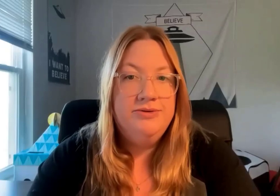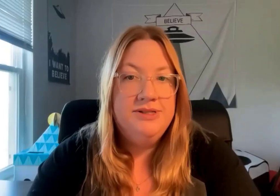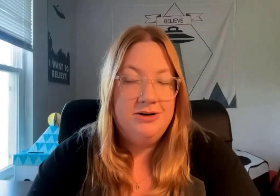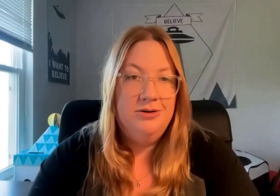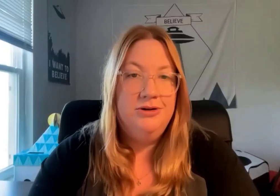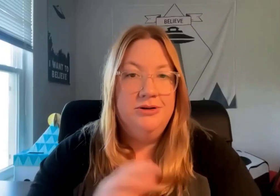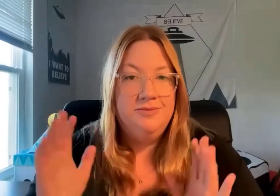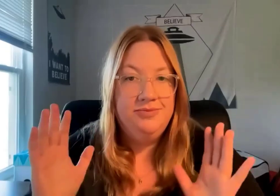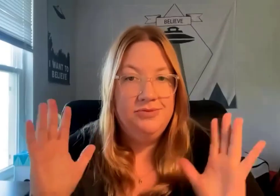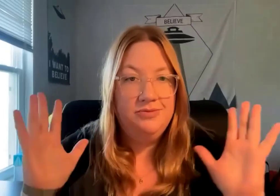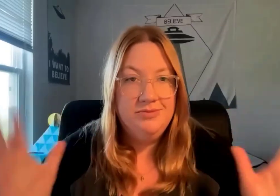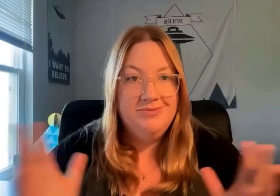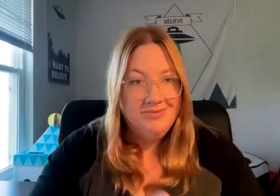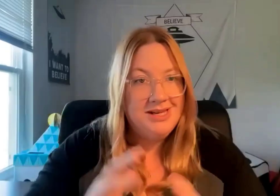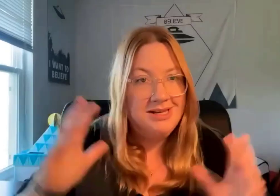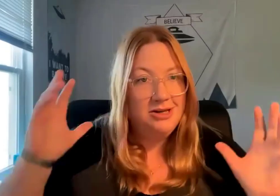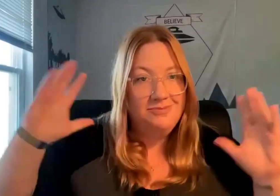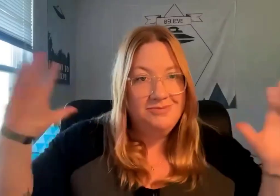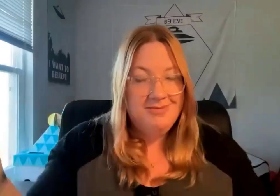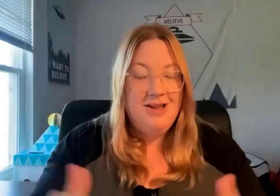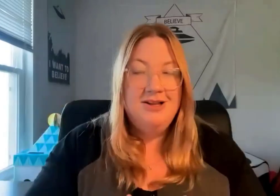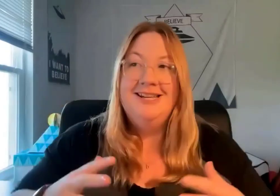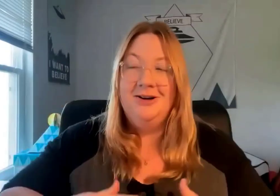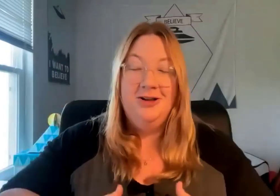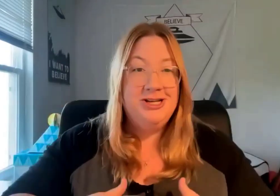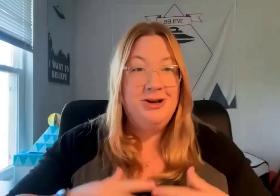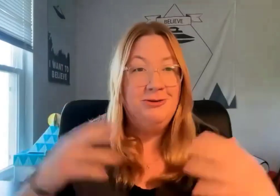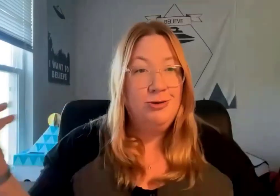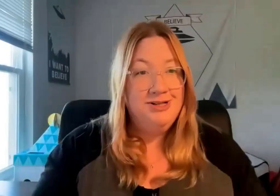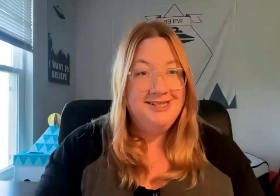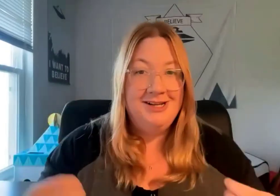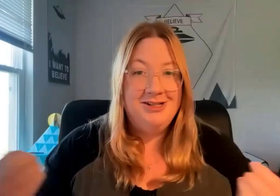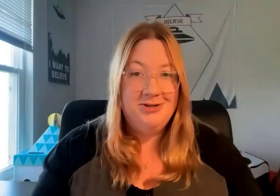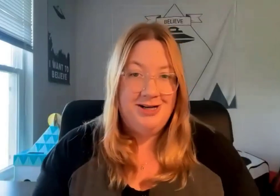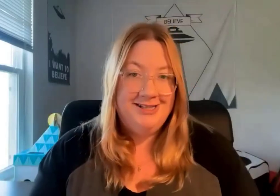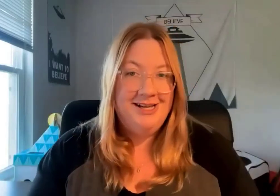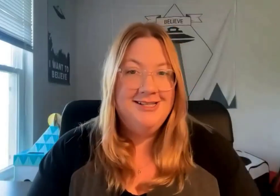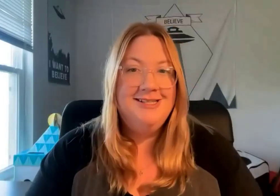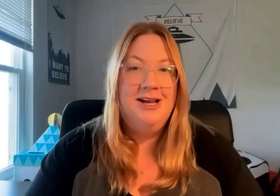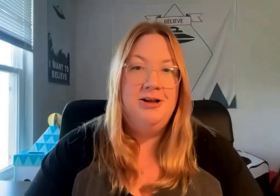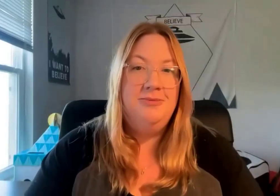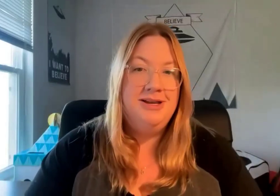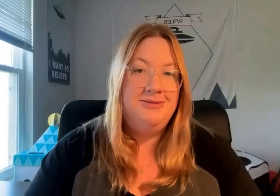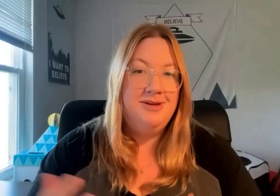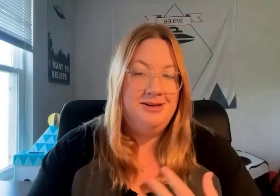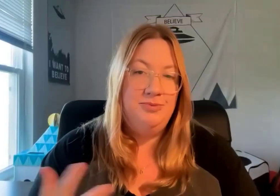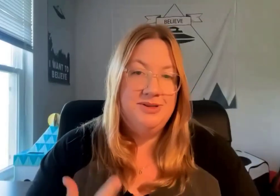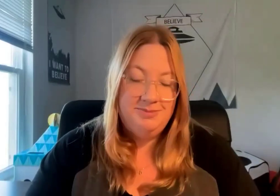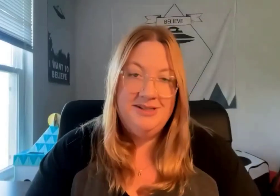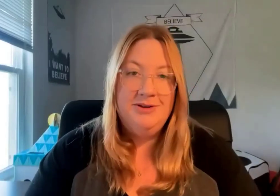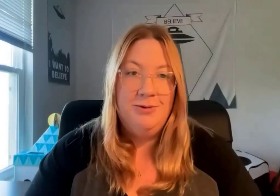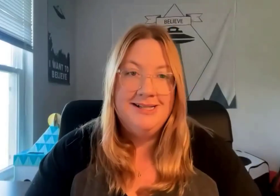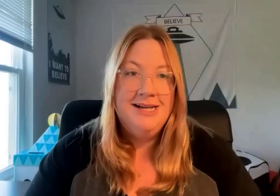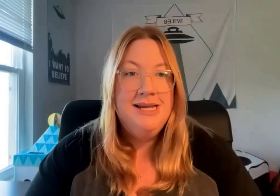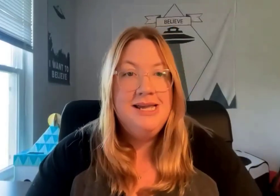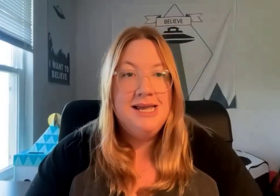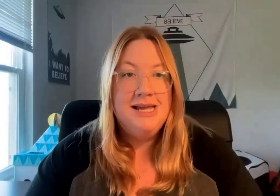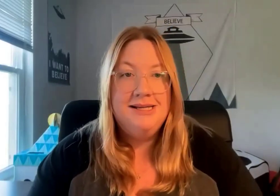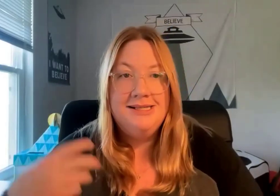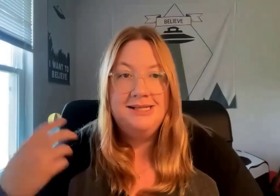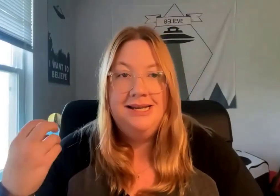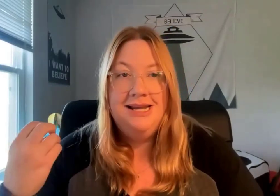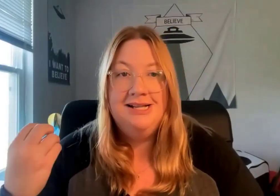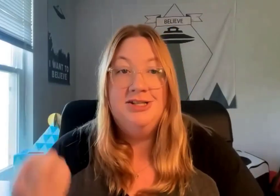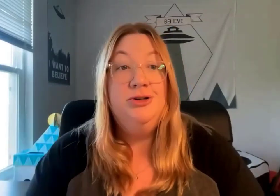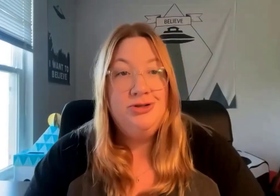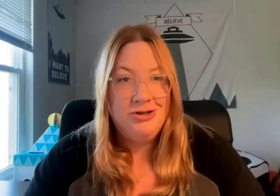of technical, like technology affords and constrains us in specific ways.